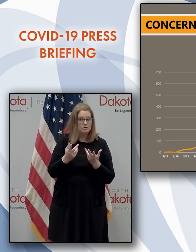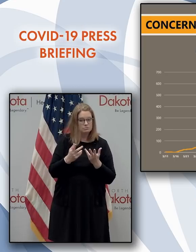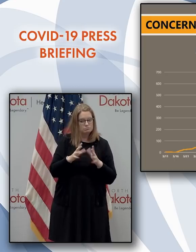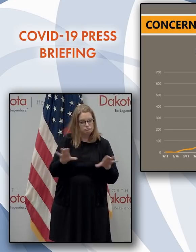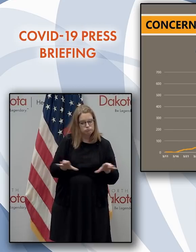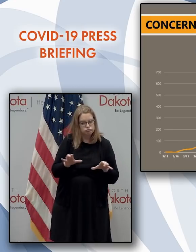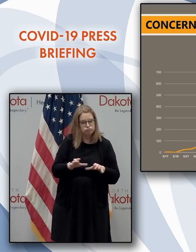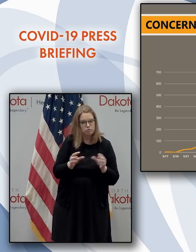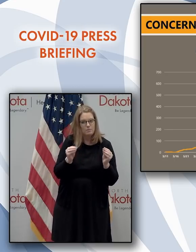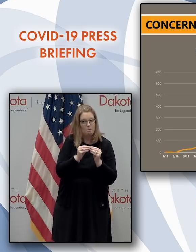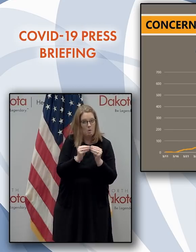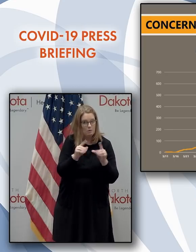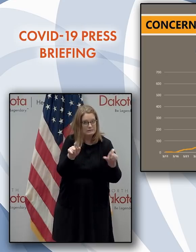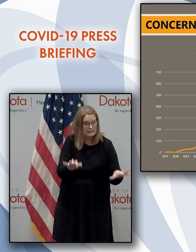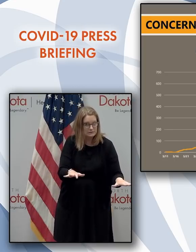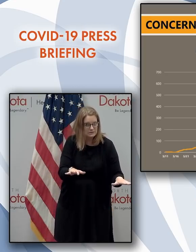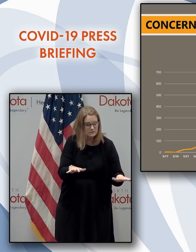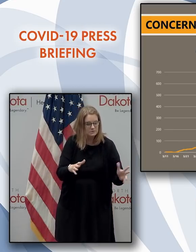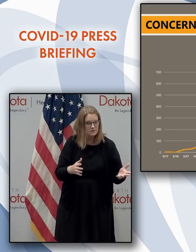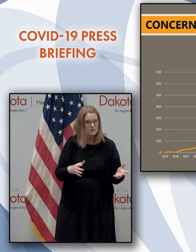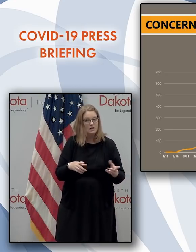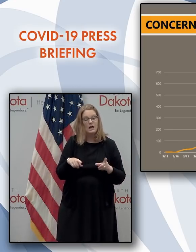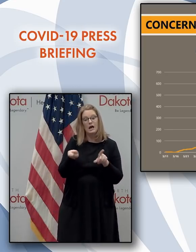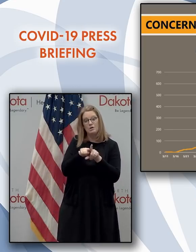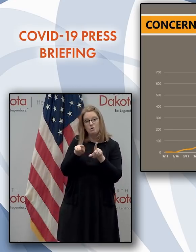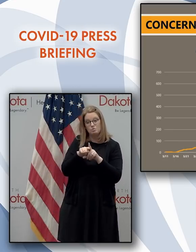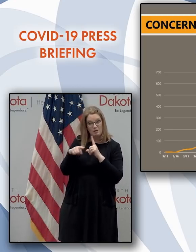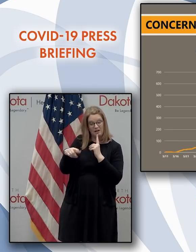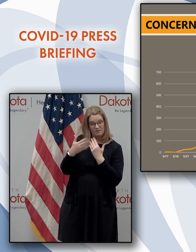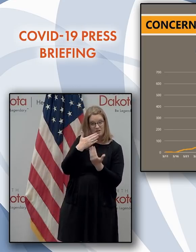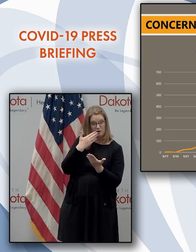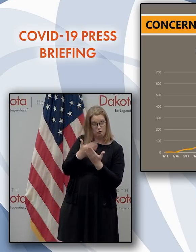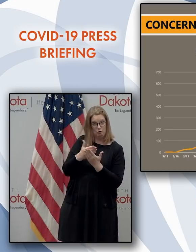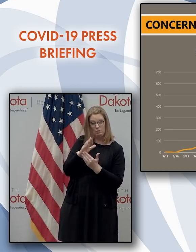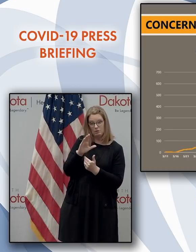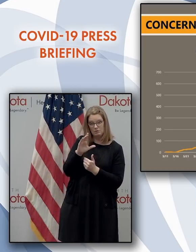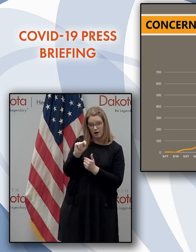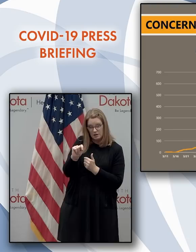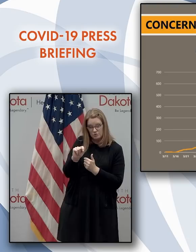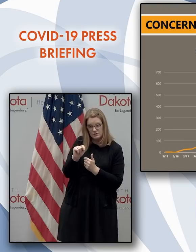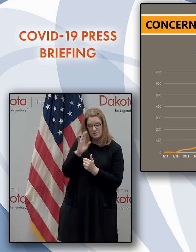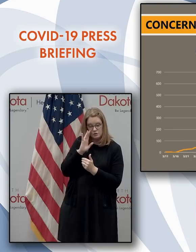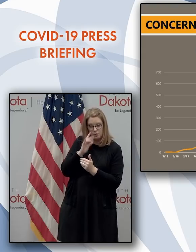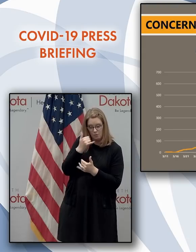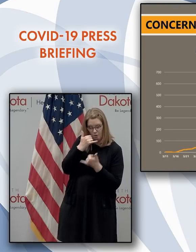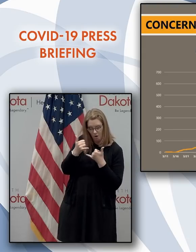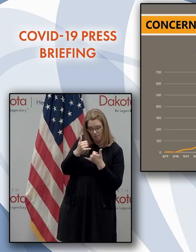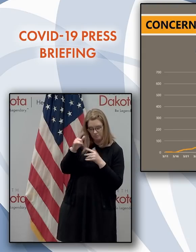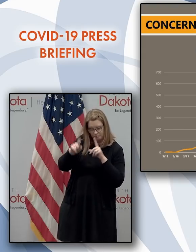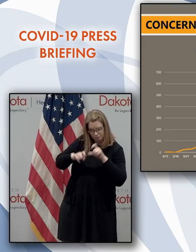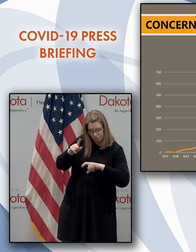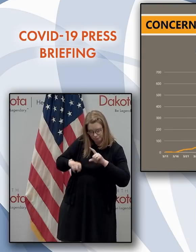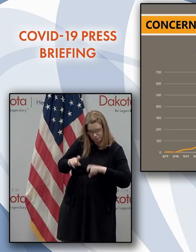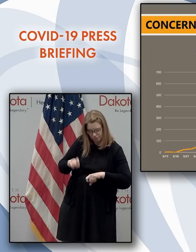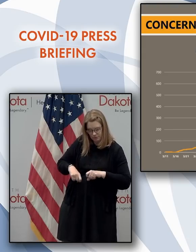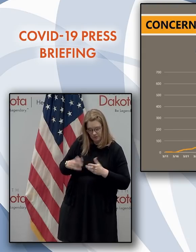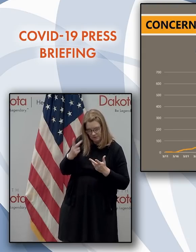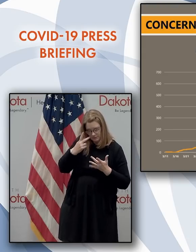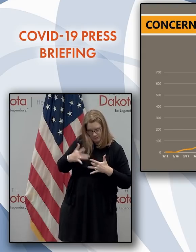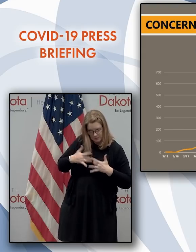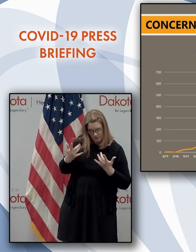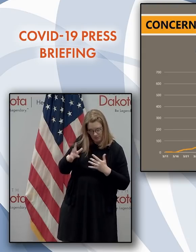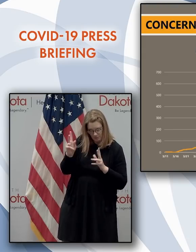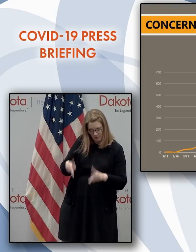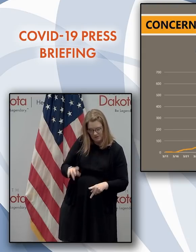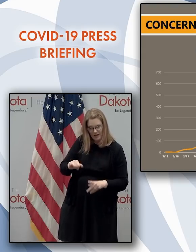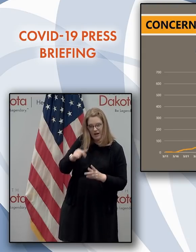With more testing and good contact tracing, we can do a good job of finding the cases, which is we're wanting to do. But then when we